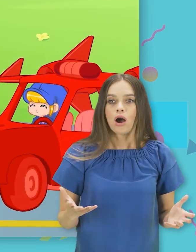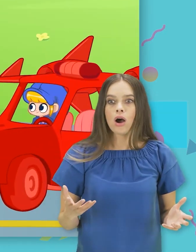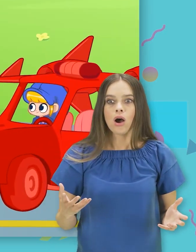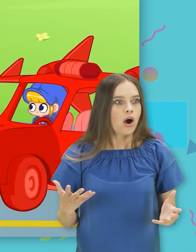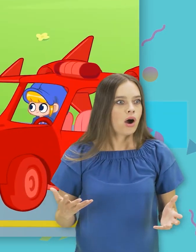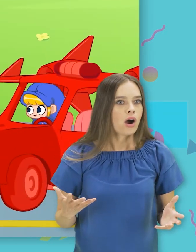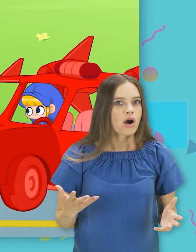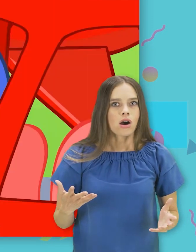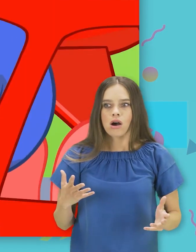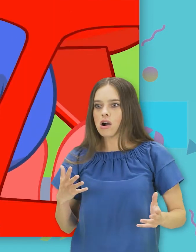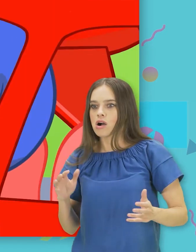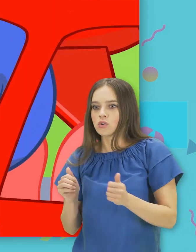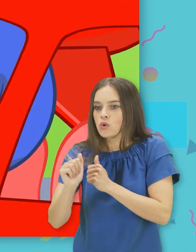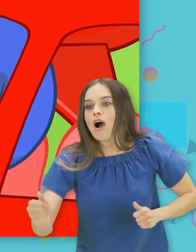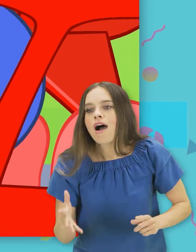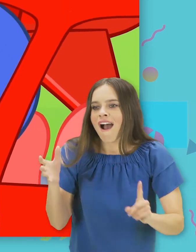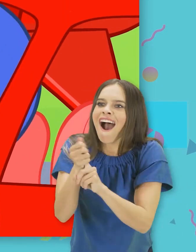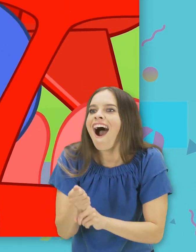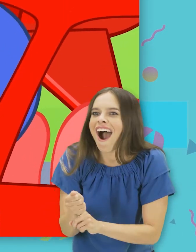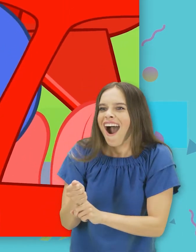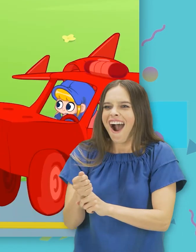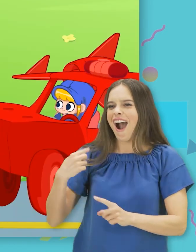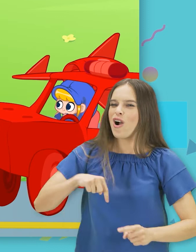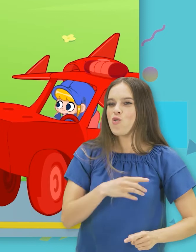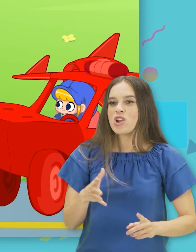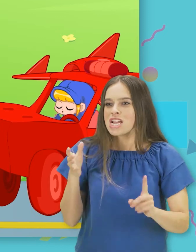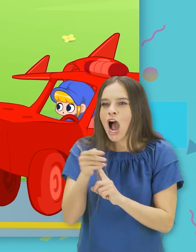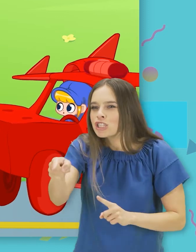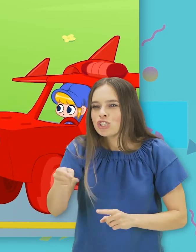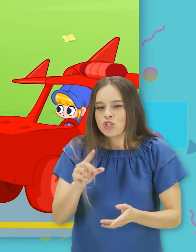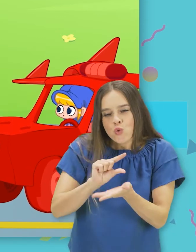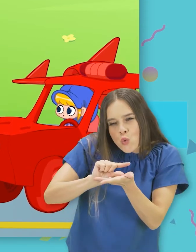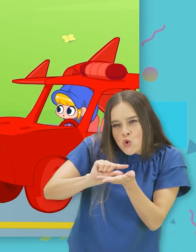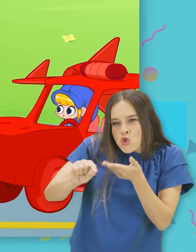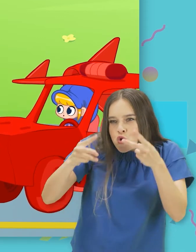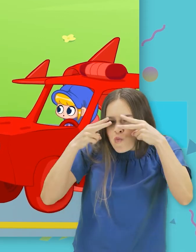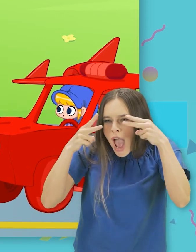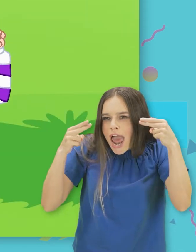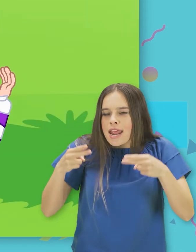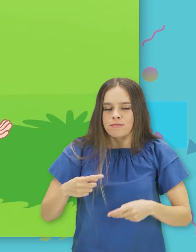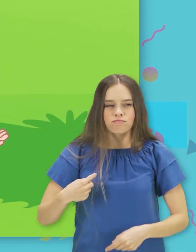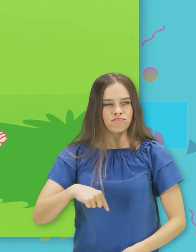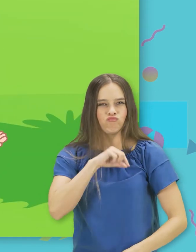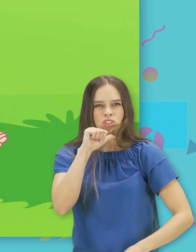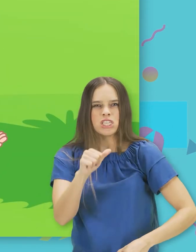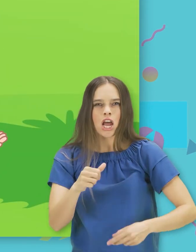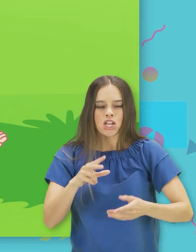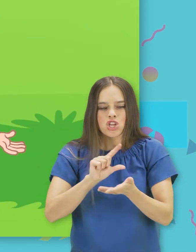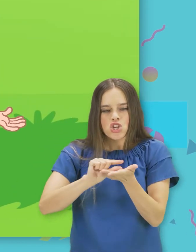We caught you glue bandits We are no longer the glue bandits We are now the chain